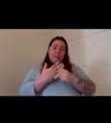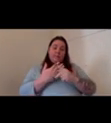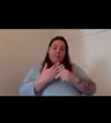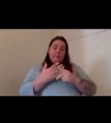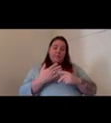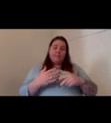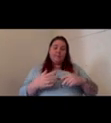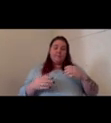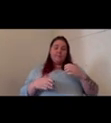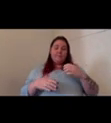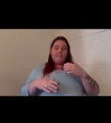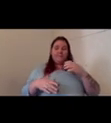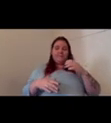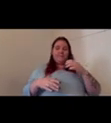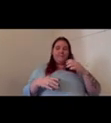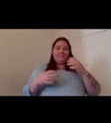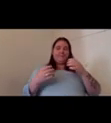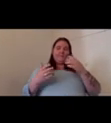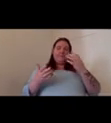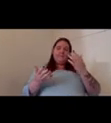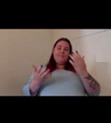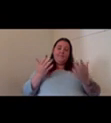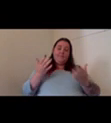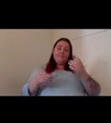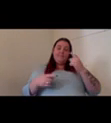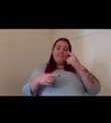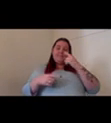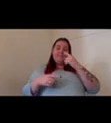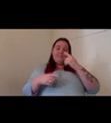steps, this 12-step program,